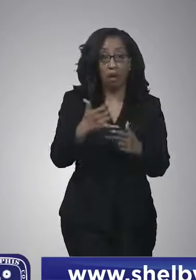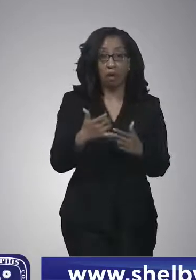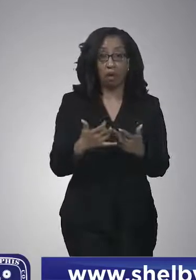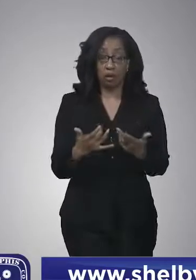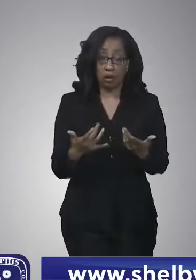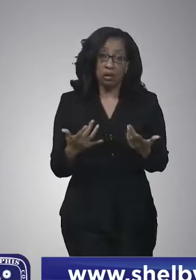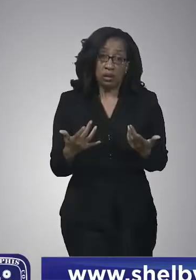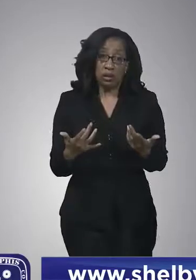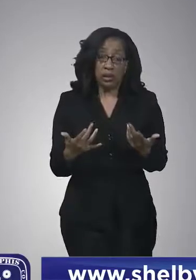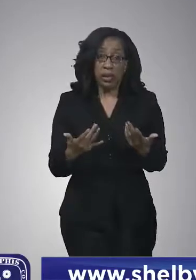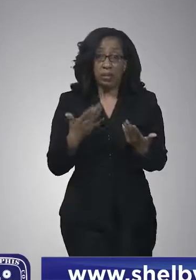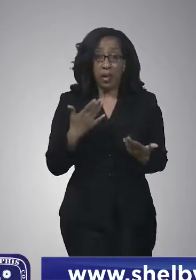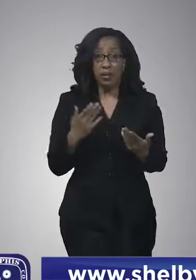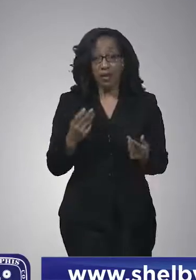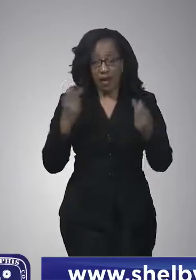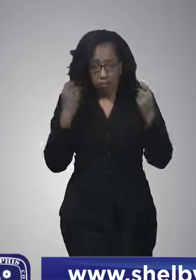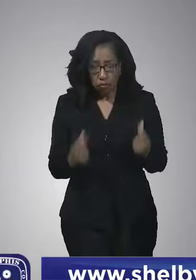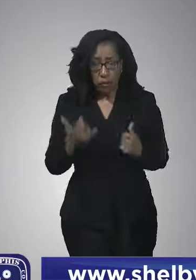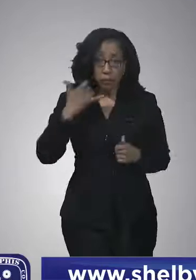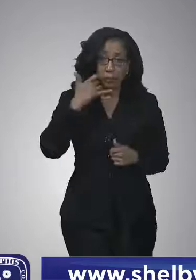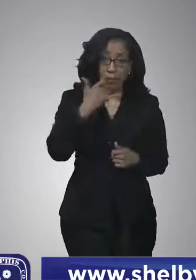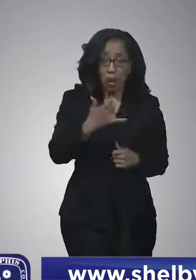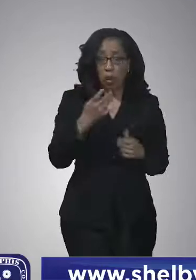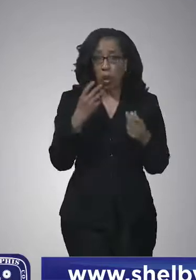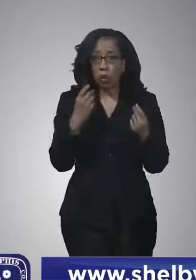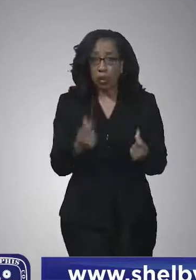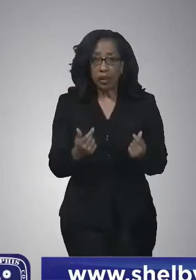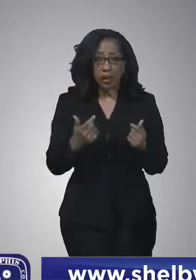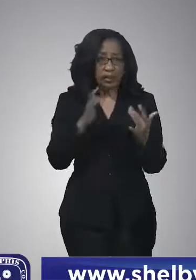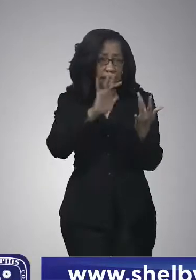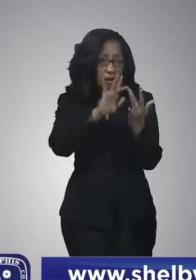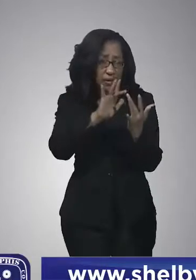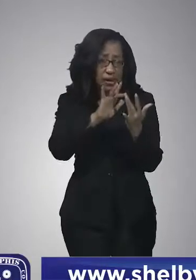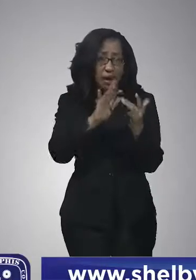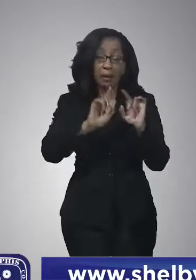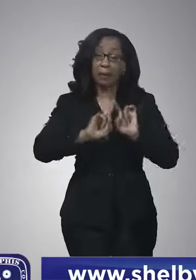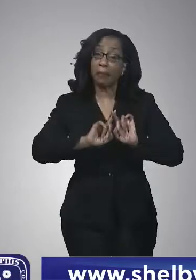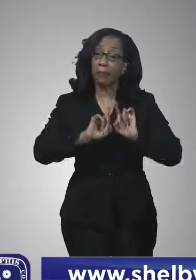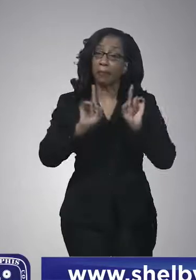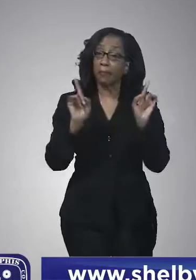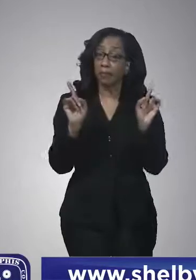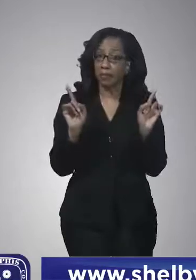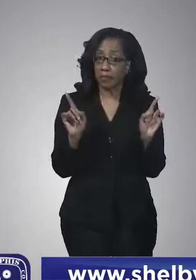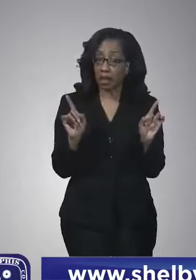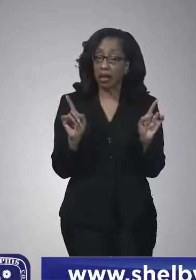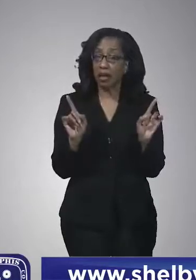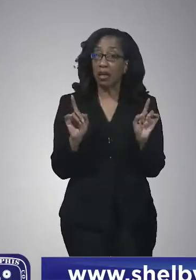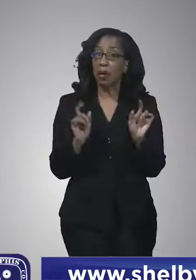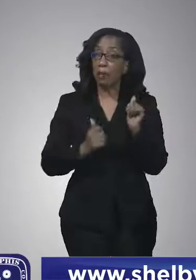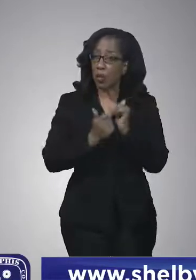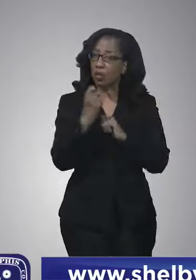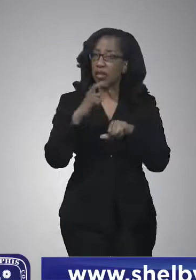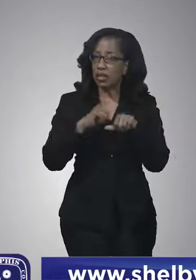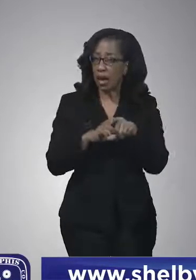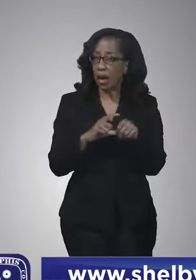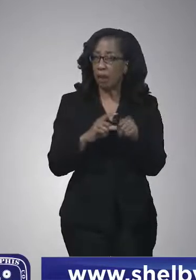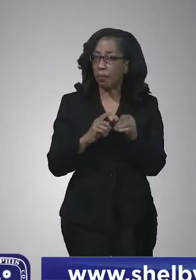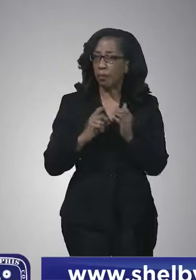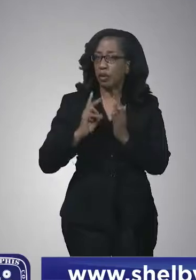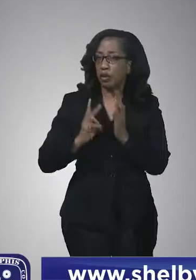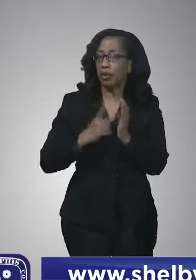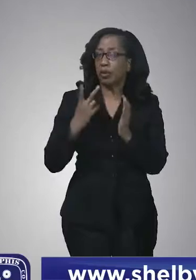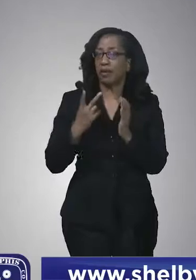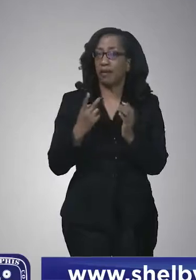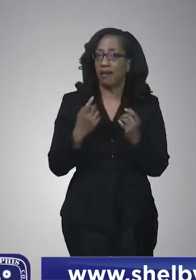able to contact as quickly as we want, but I think in a lot of those cases, it's a duplication of effort, just making sure that we